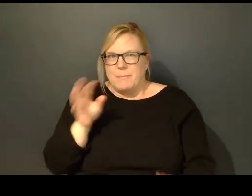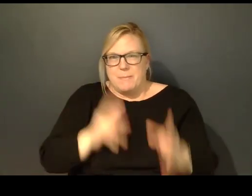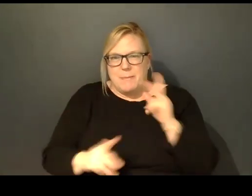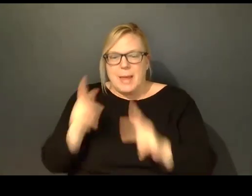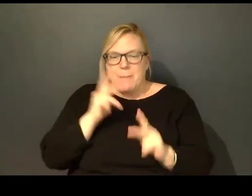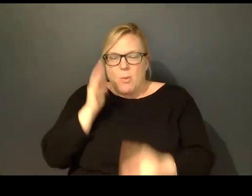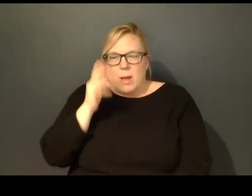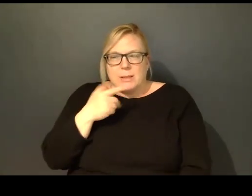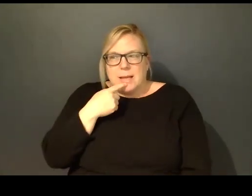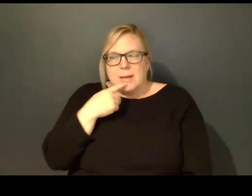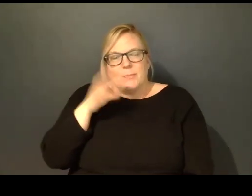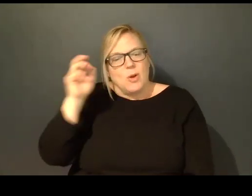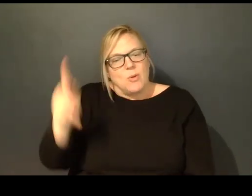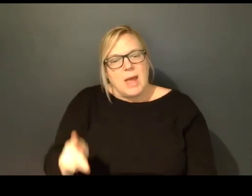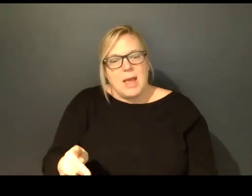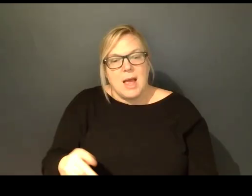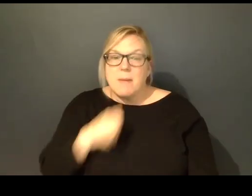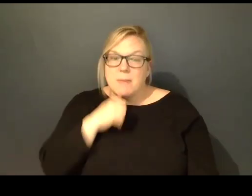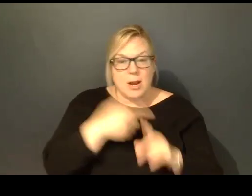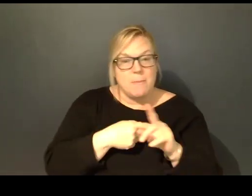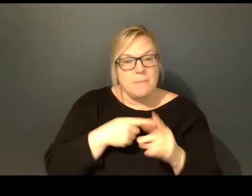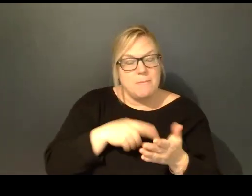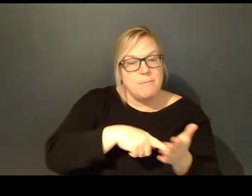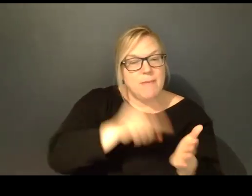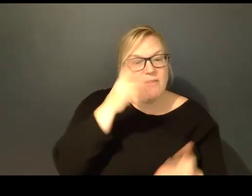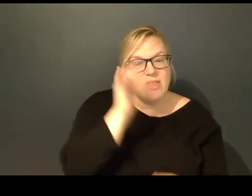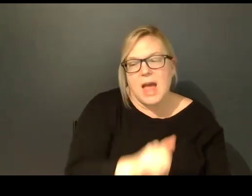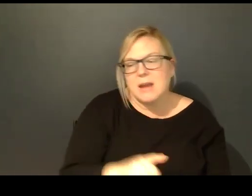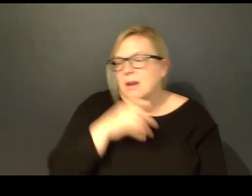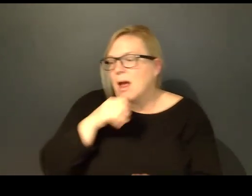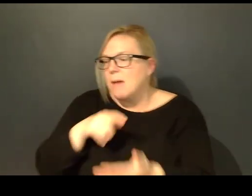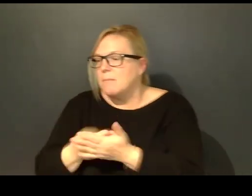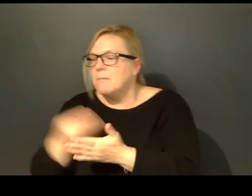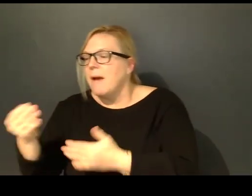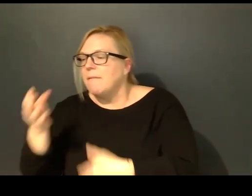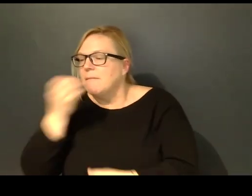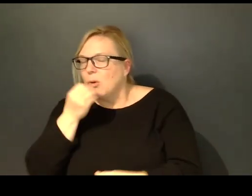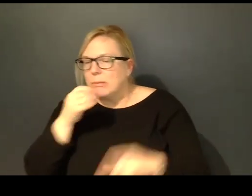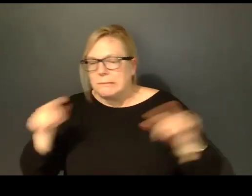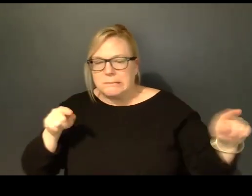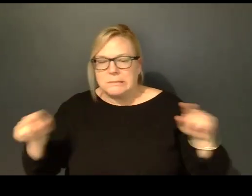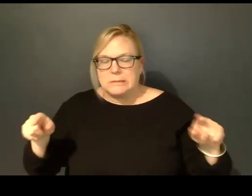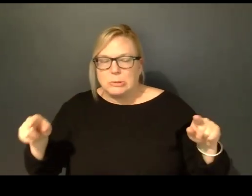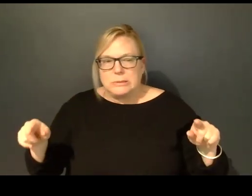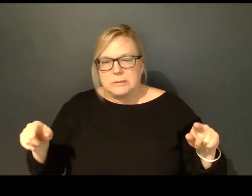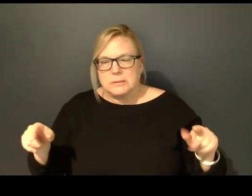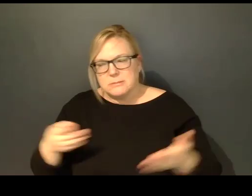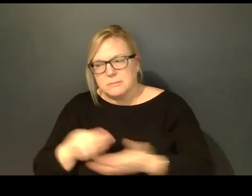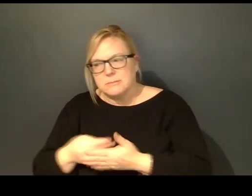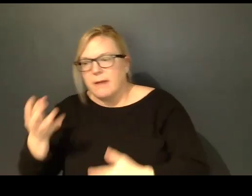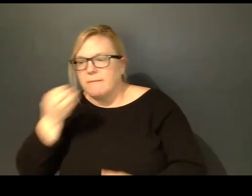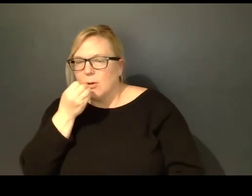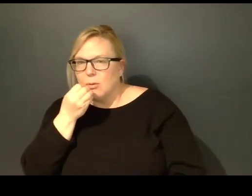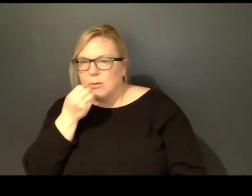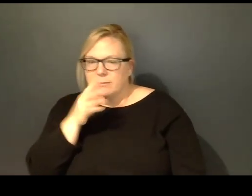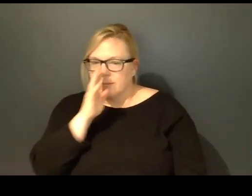pay this instead of paying groceries or No, of course. other things they need to live, right? And I know from our conversations around the office